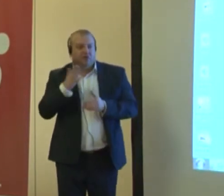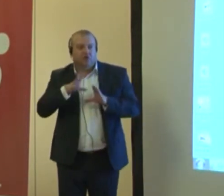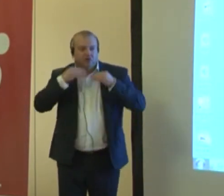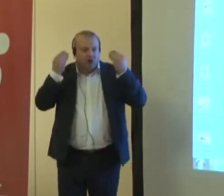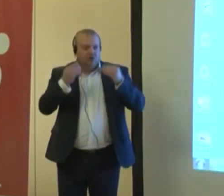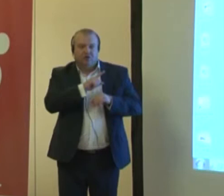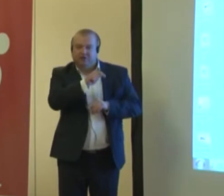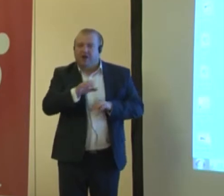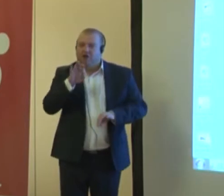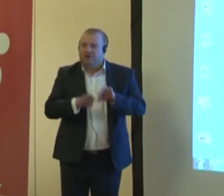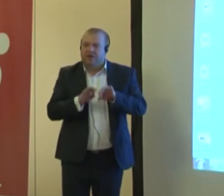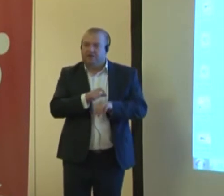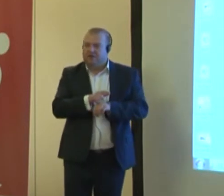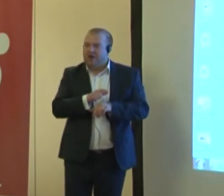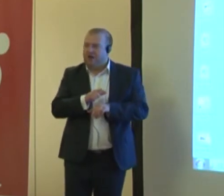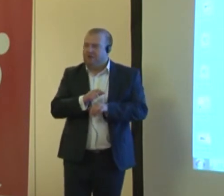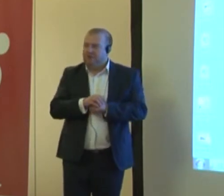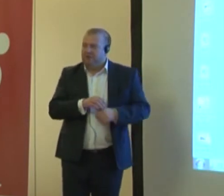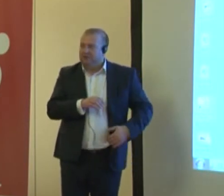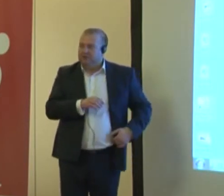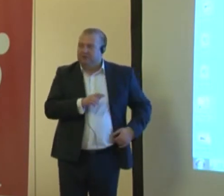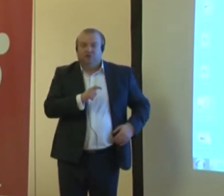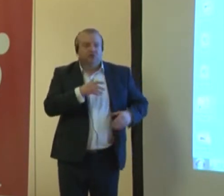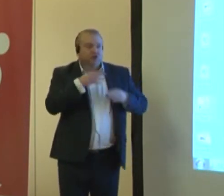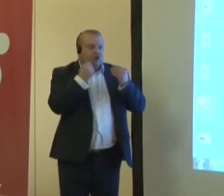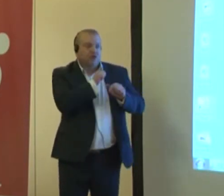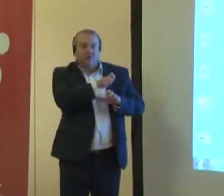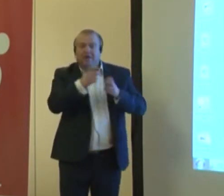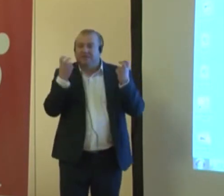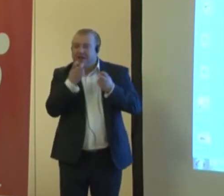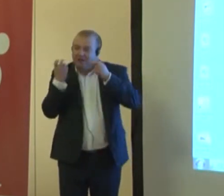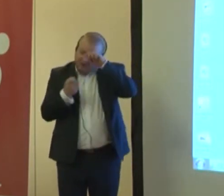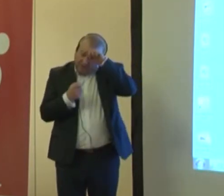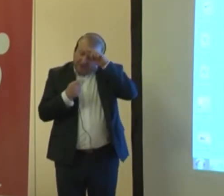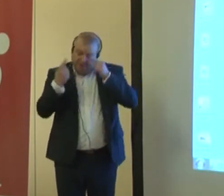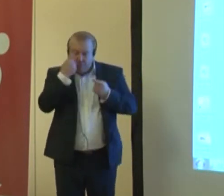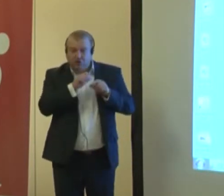attention, that so many people have come today. I can do without PowerPoints, even better.